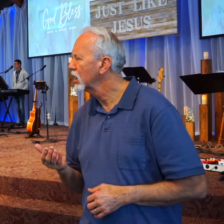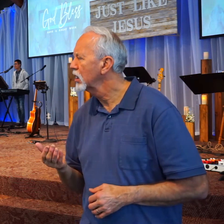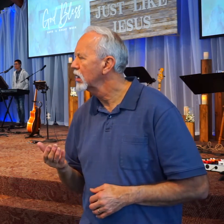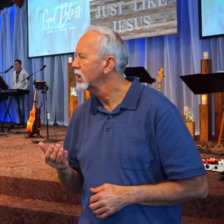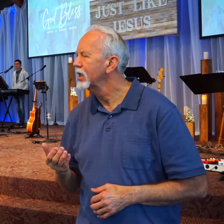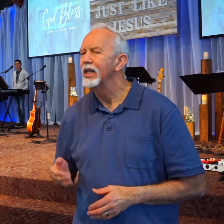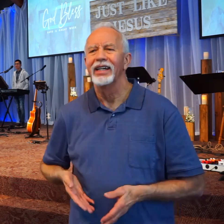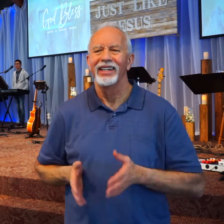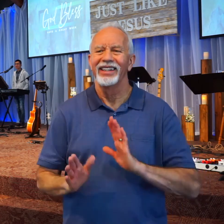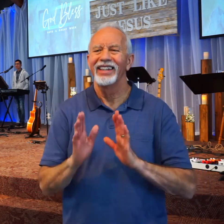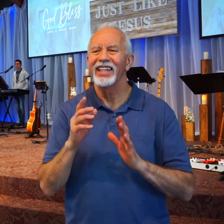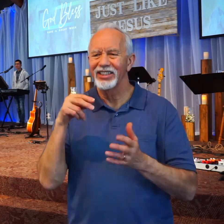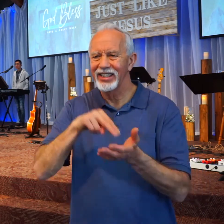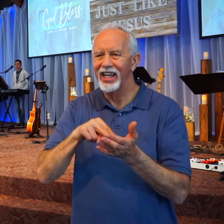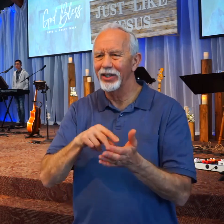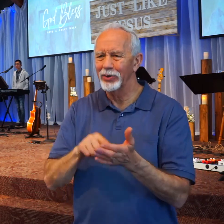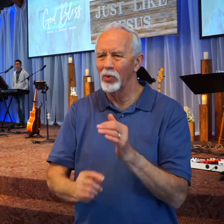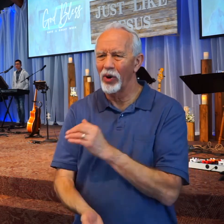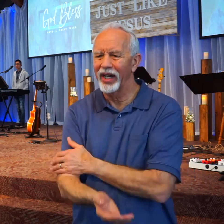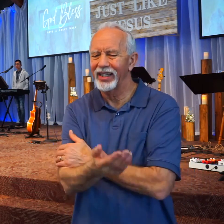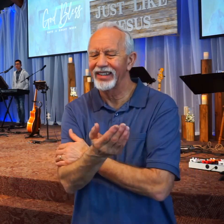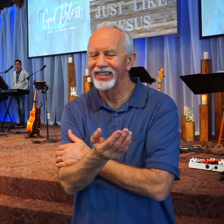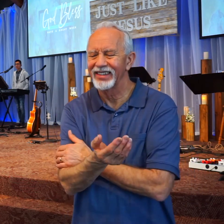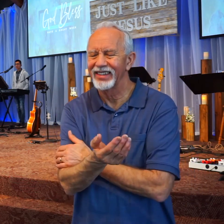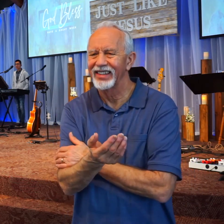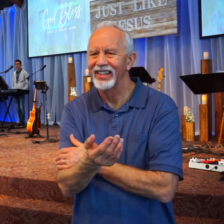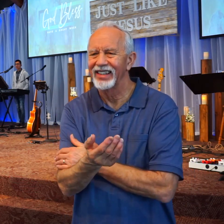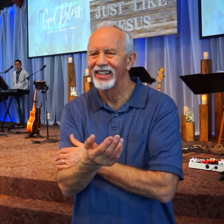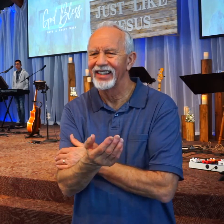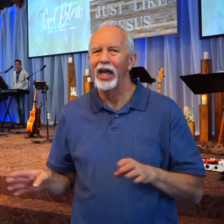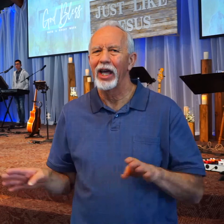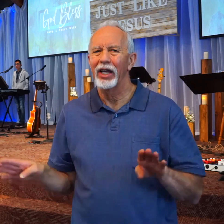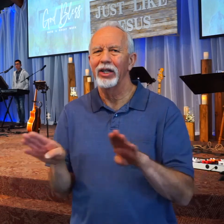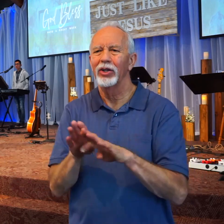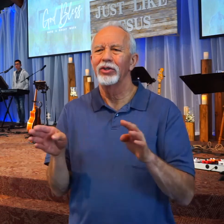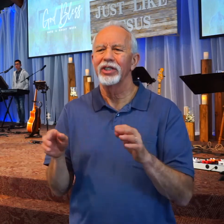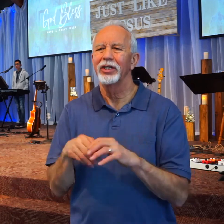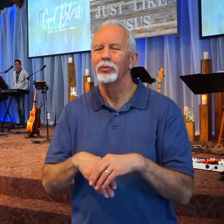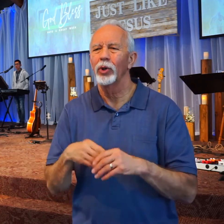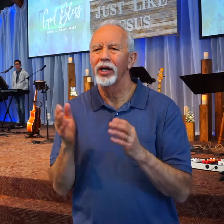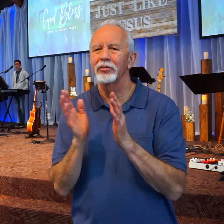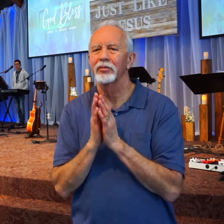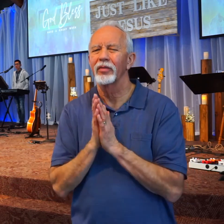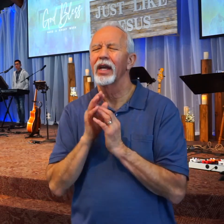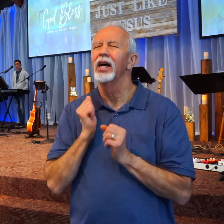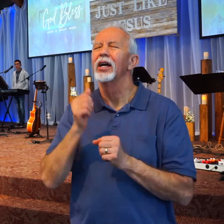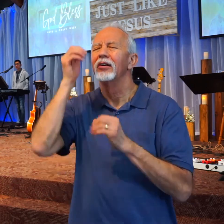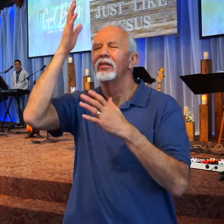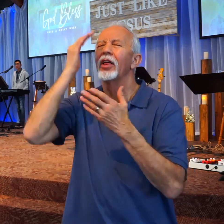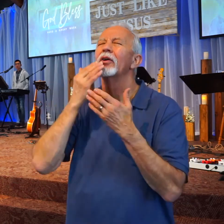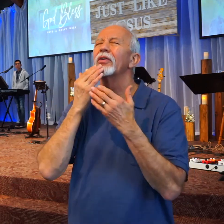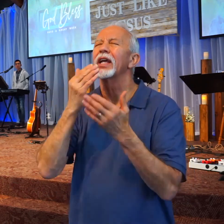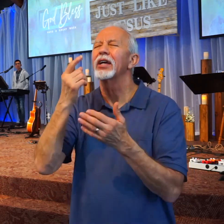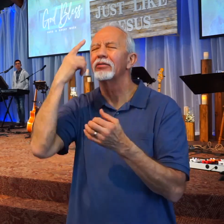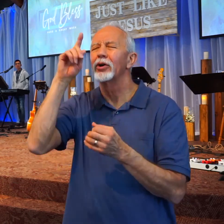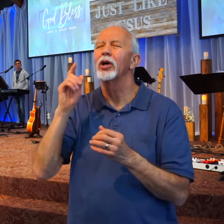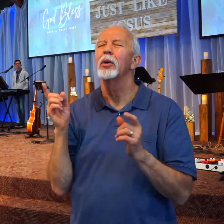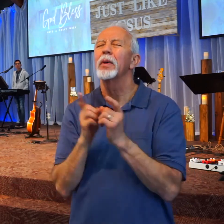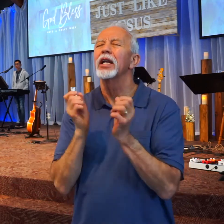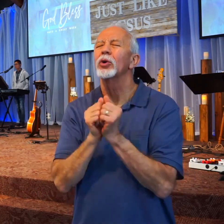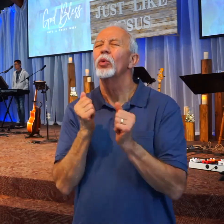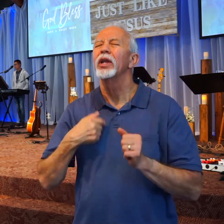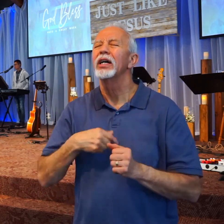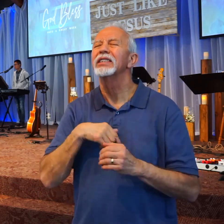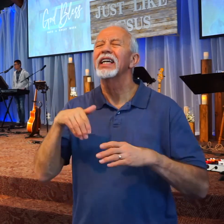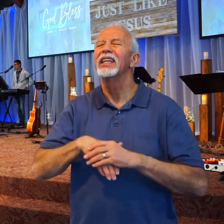Well, let's stand up this morning, if you will, and close in a word of prayer. Our Father, thank You today for meeting with us in this